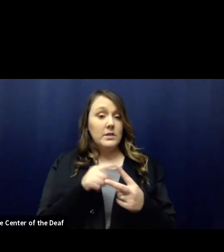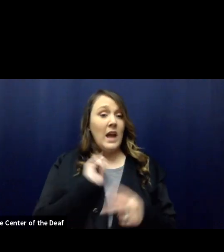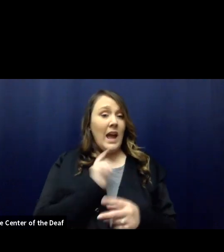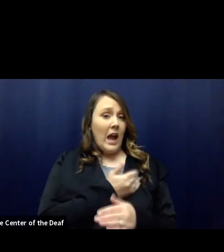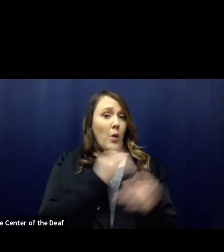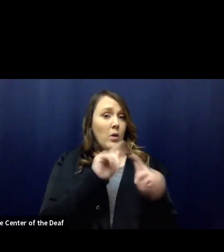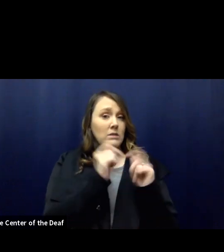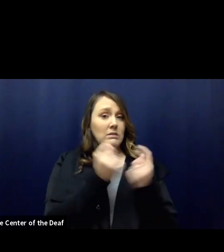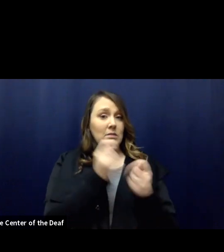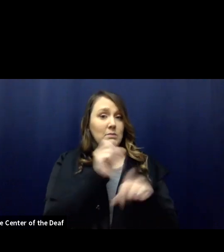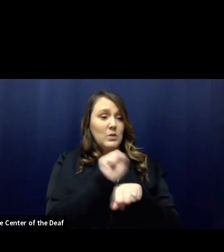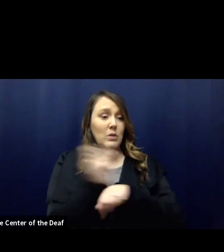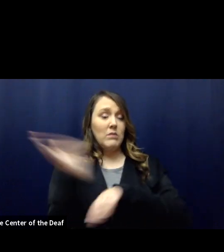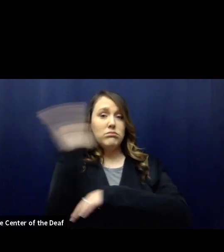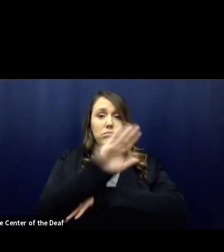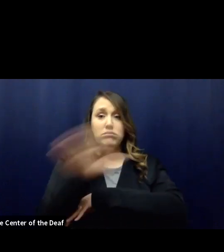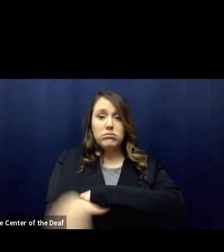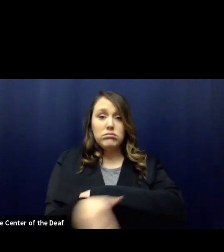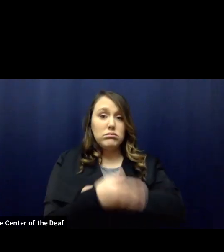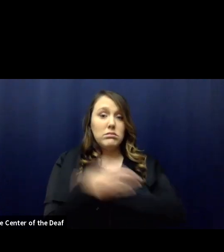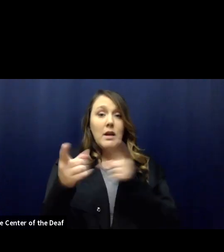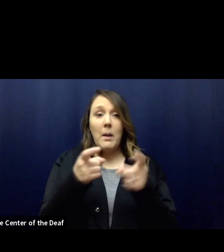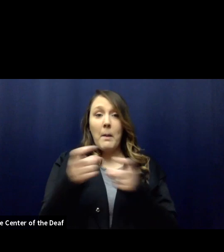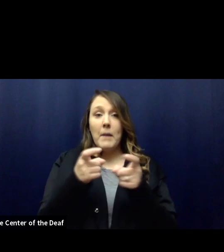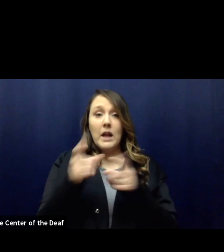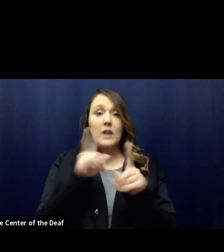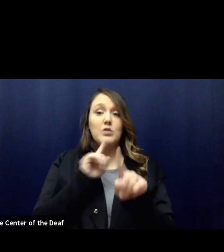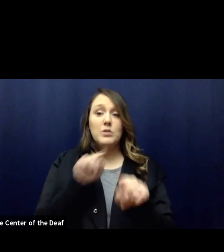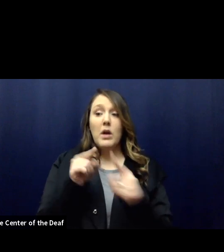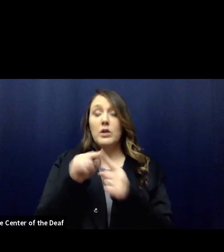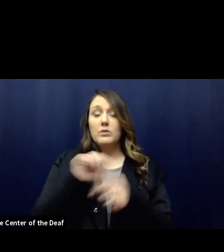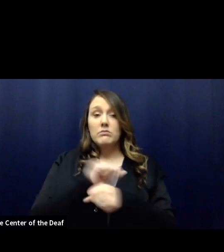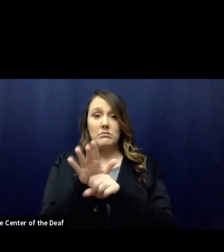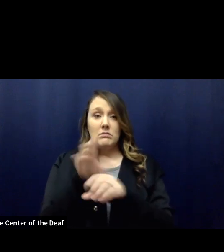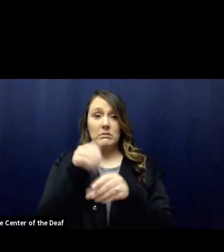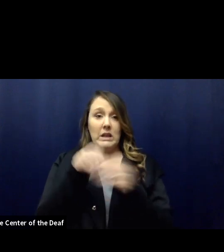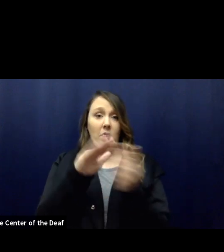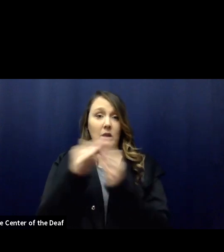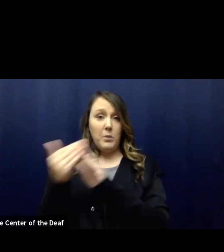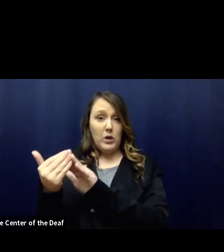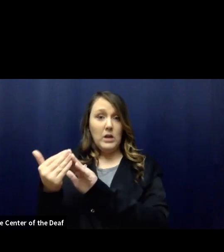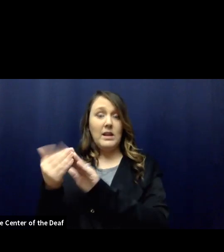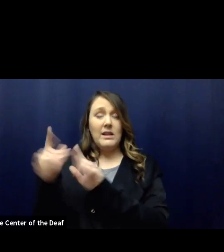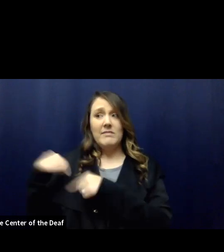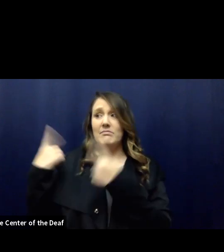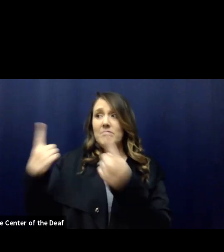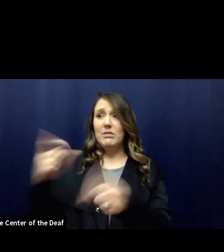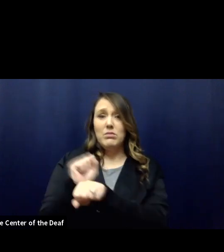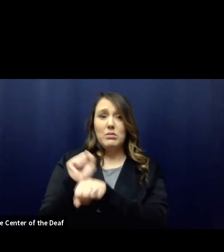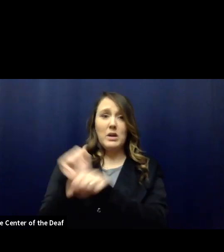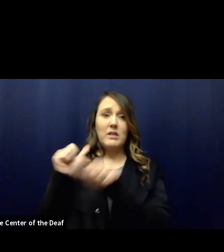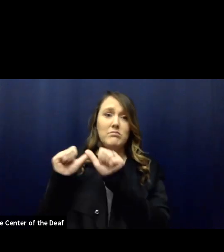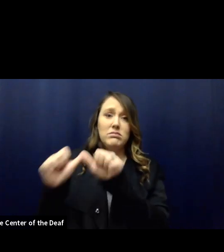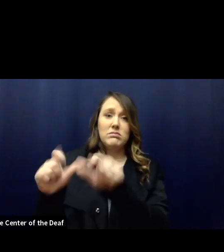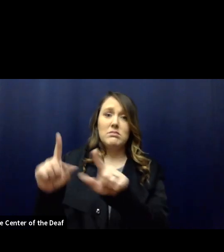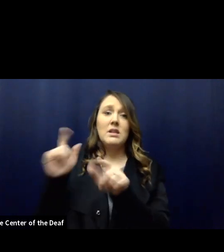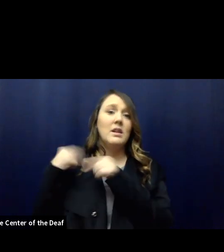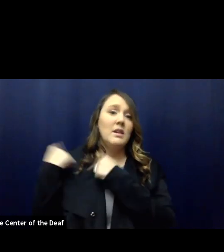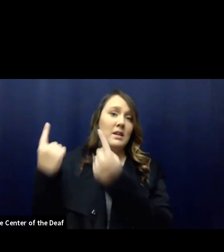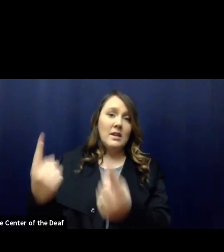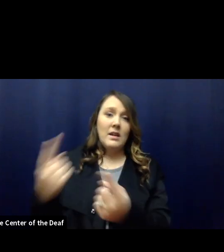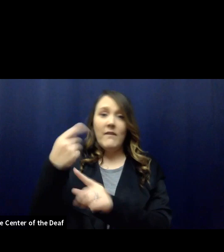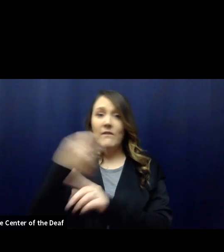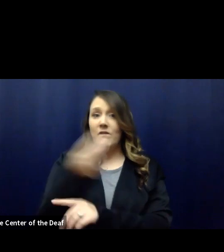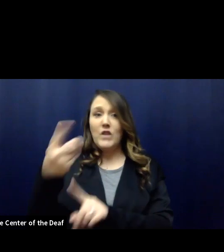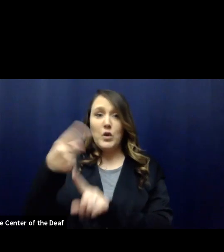to manage and respond to the pandemic in our community and has been for months. This funding will provide our